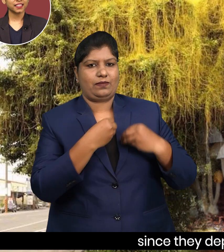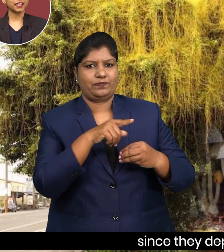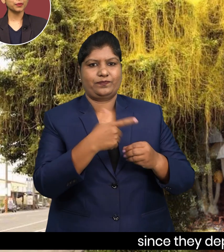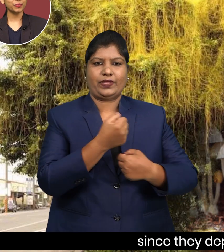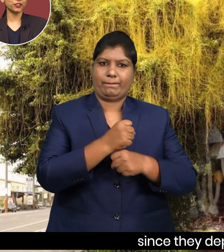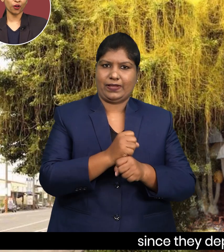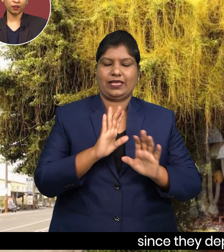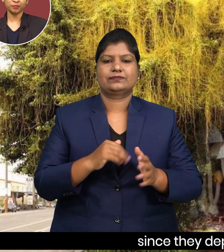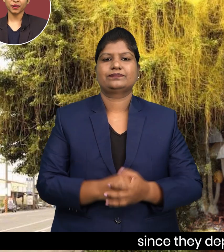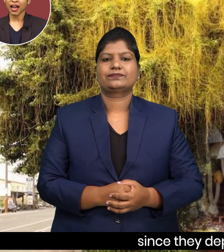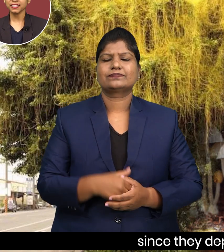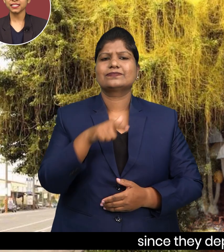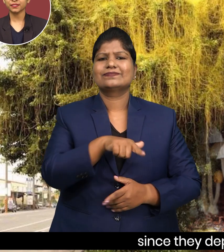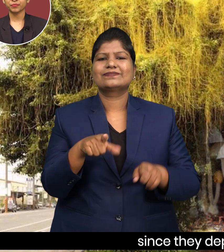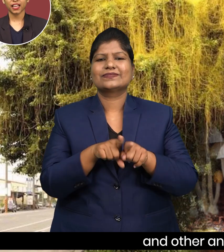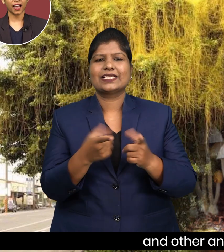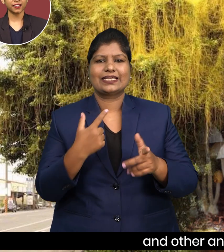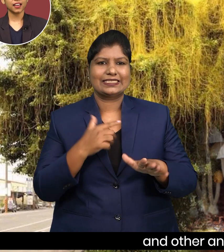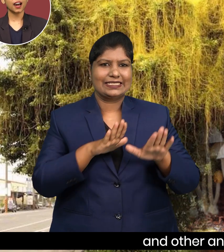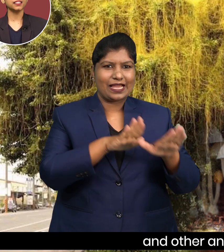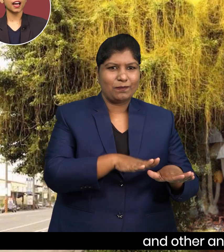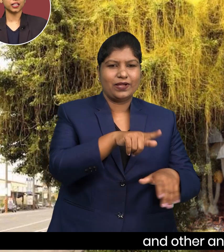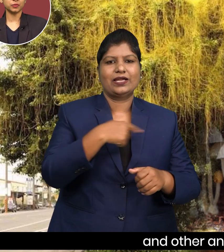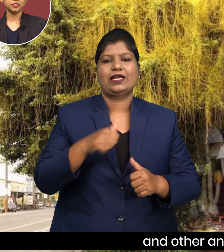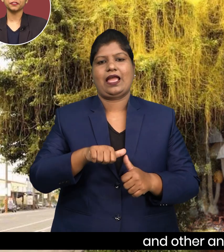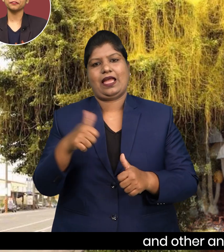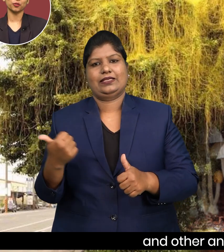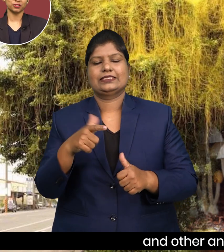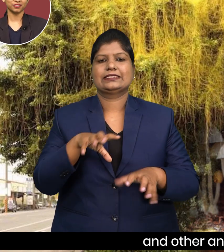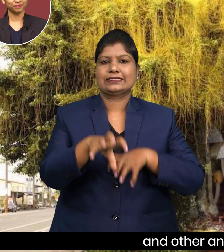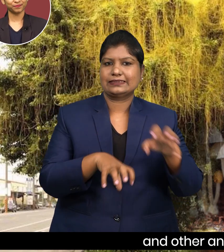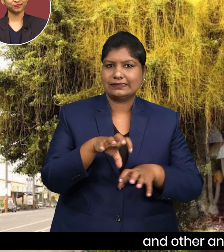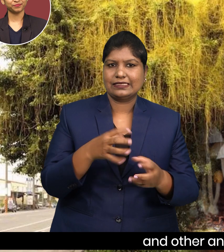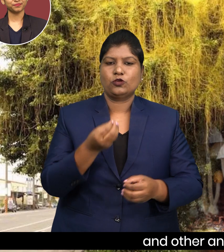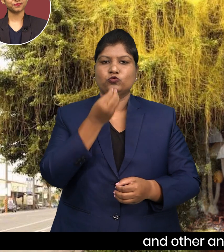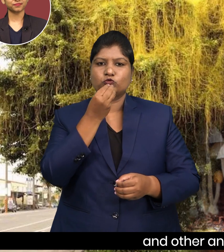since they depend on plants and other animals for food.